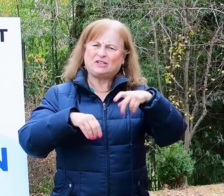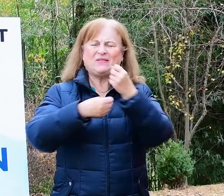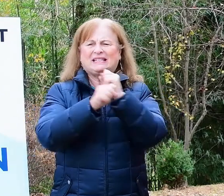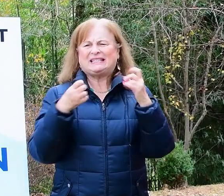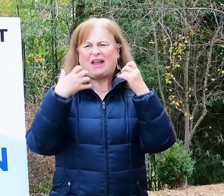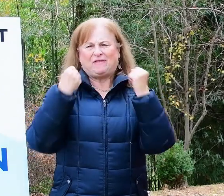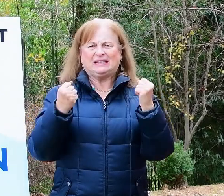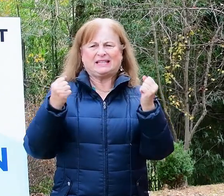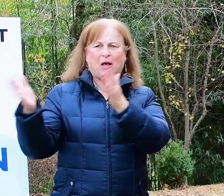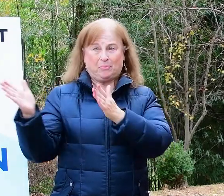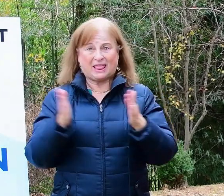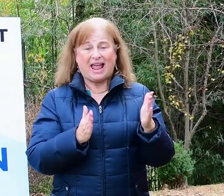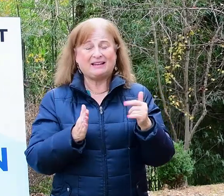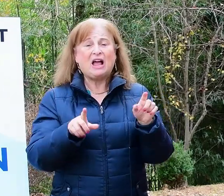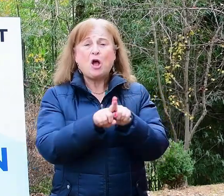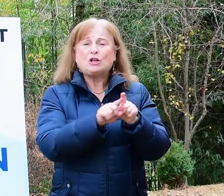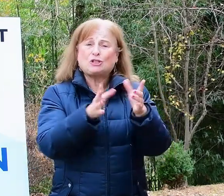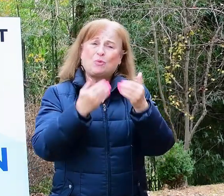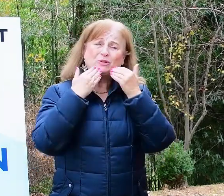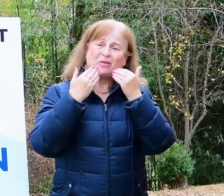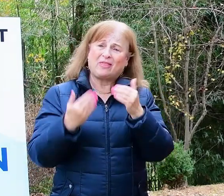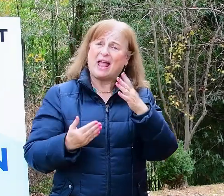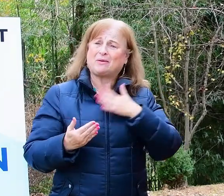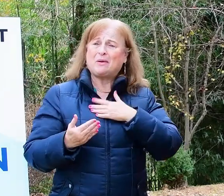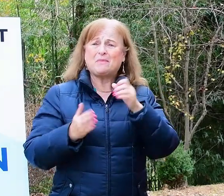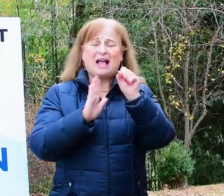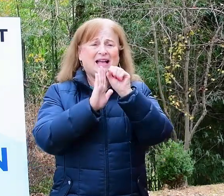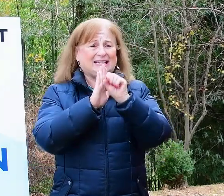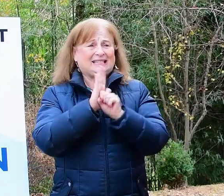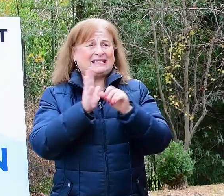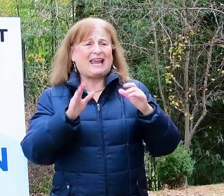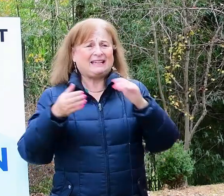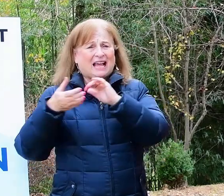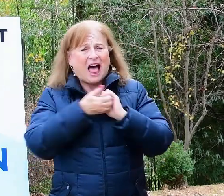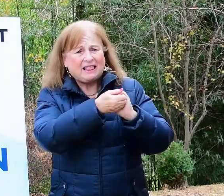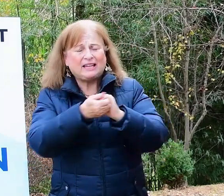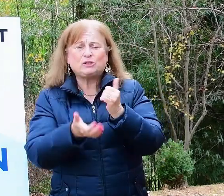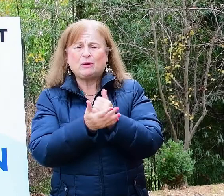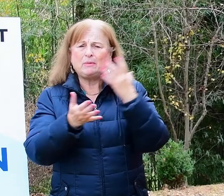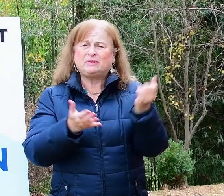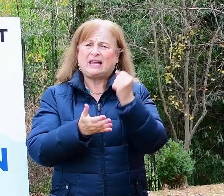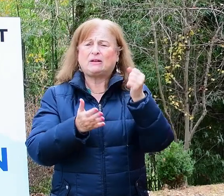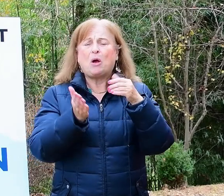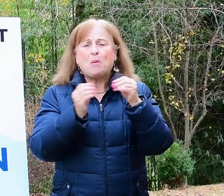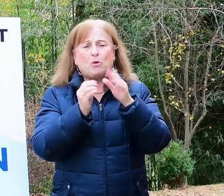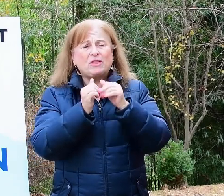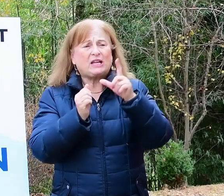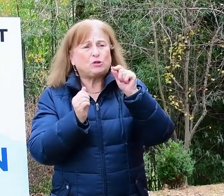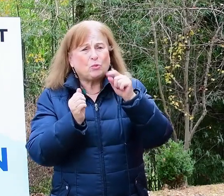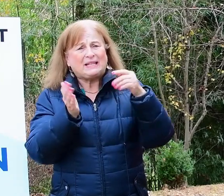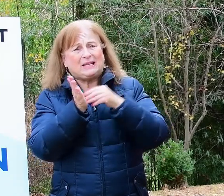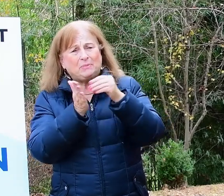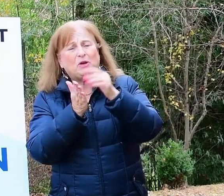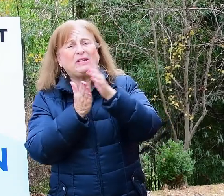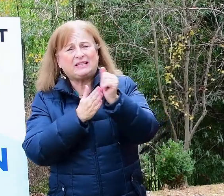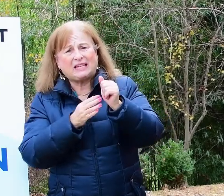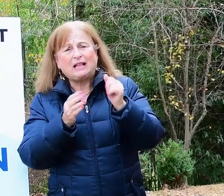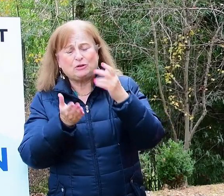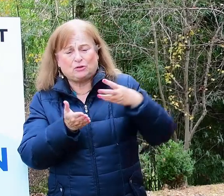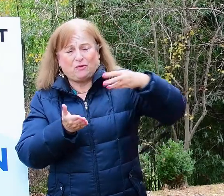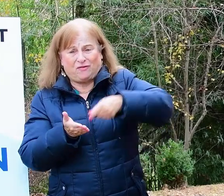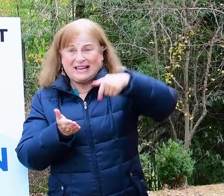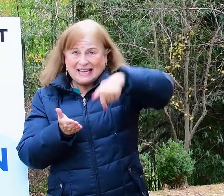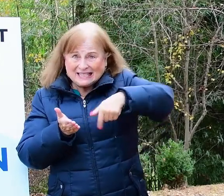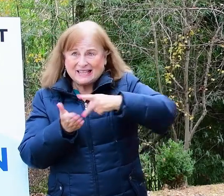Safe and Sound Plan. I also want to thank my state colleagues for helping to secure the over $20 million that has gone to finance